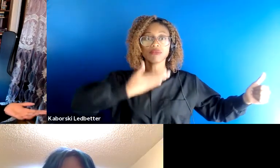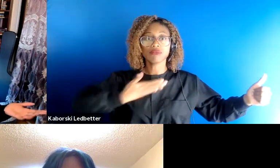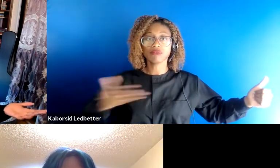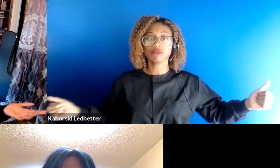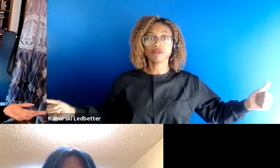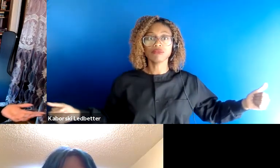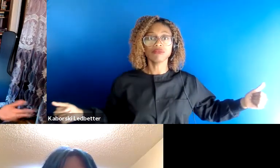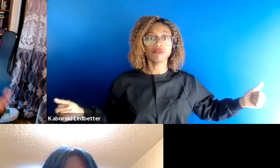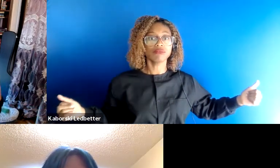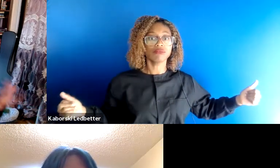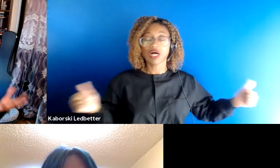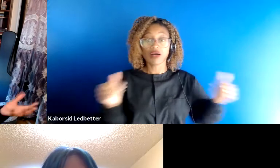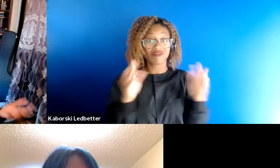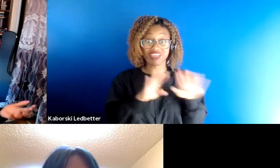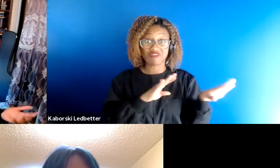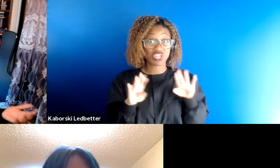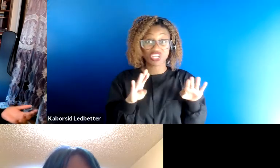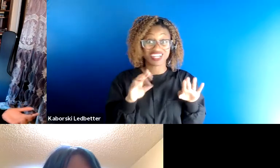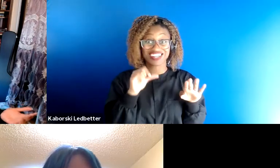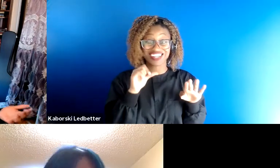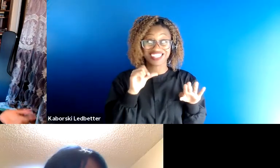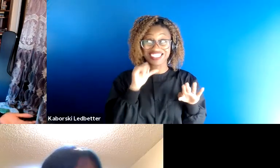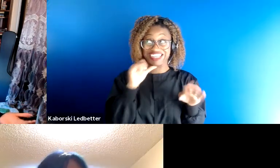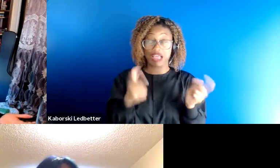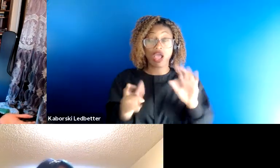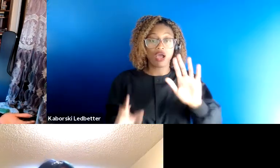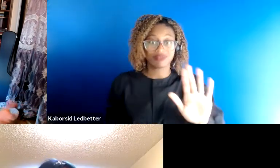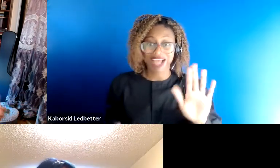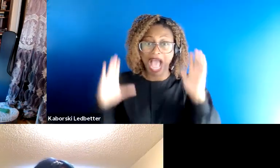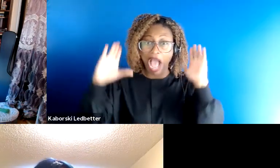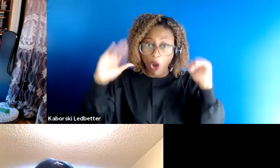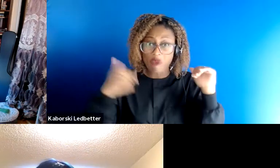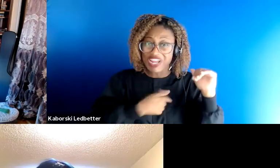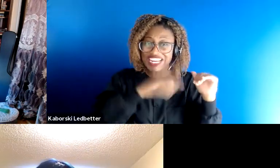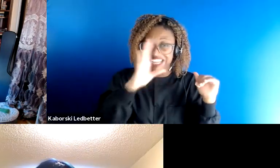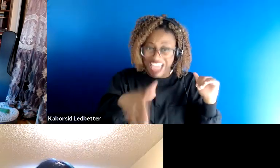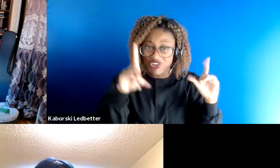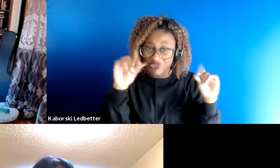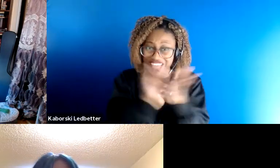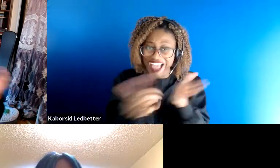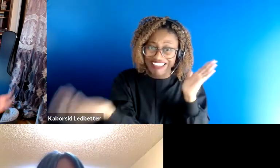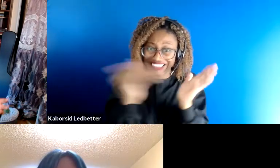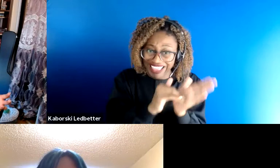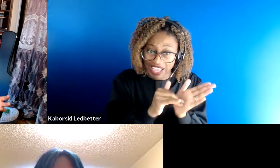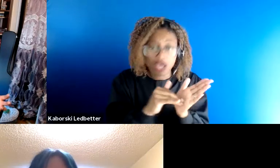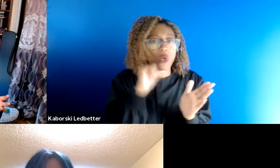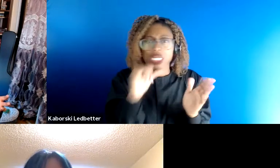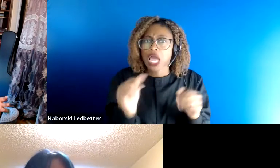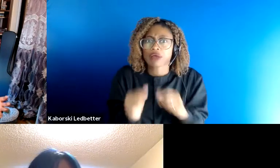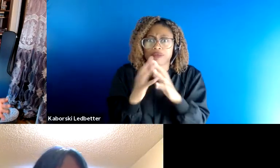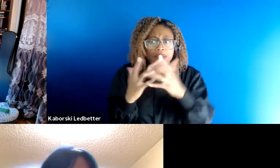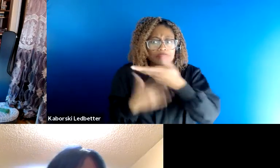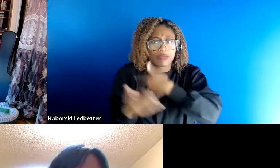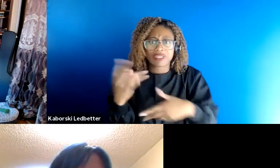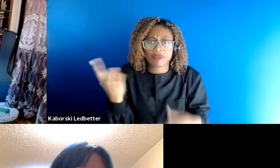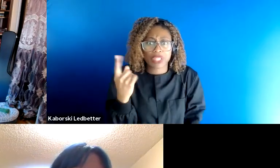this. I hope that we don't go back to a period where we are constructing who